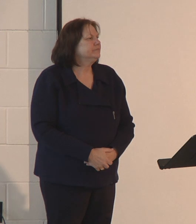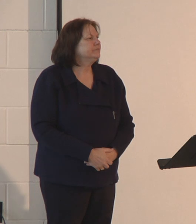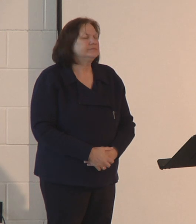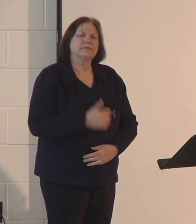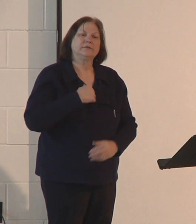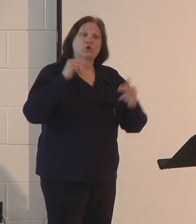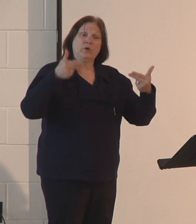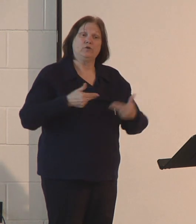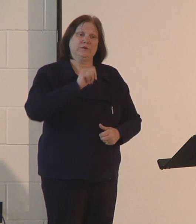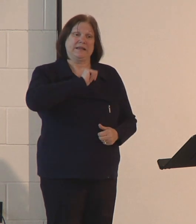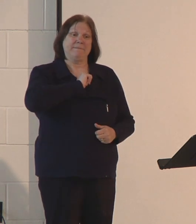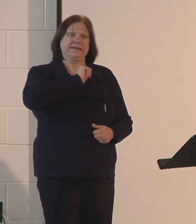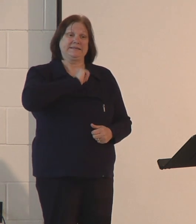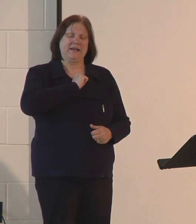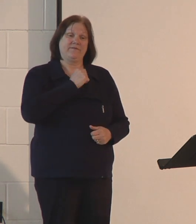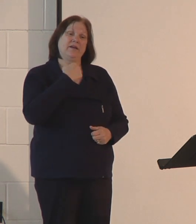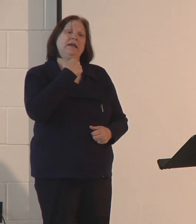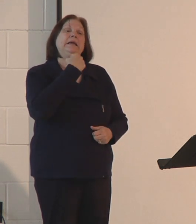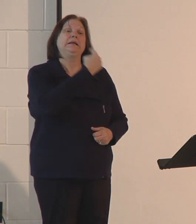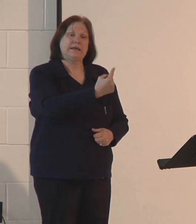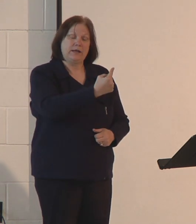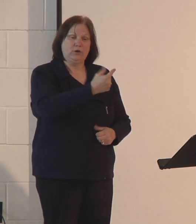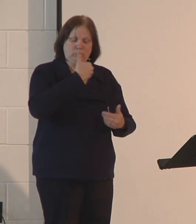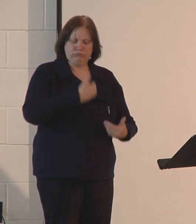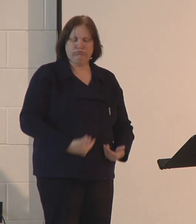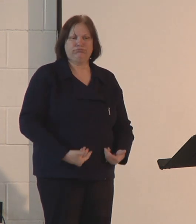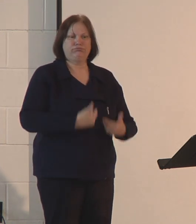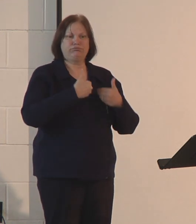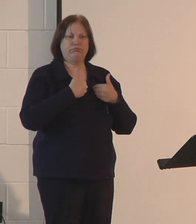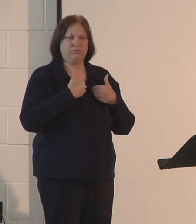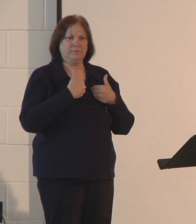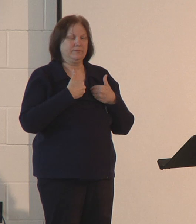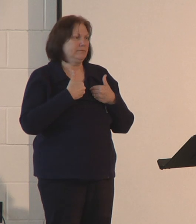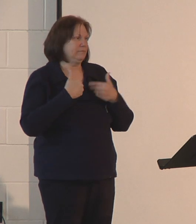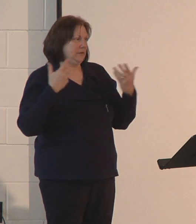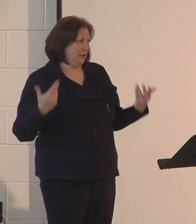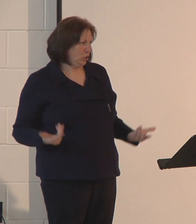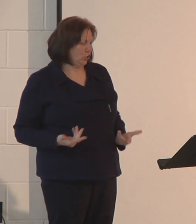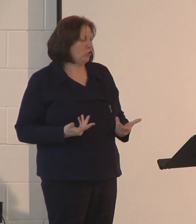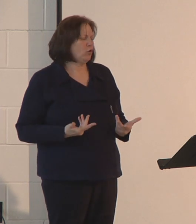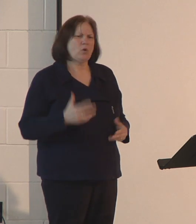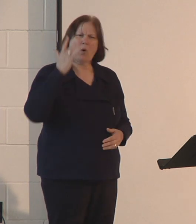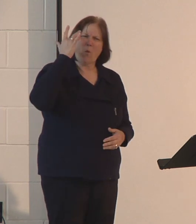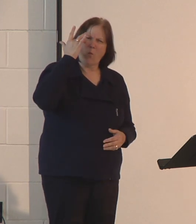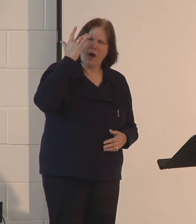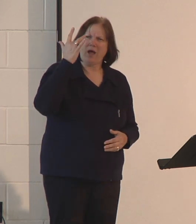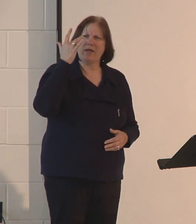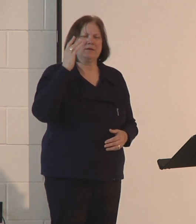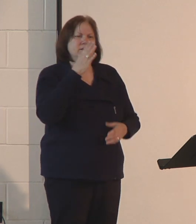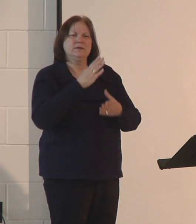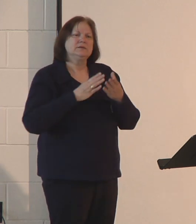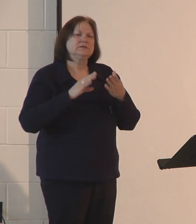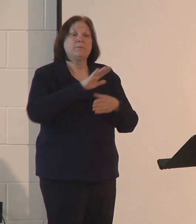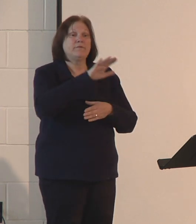I'm going to introduce myself and tell you a little bit about me and why I'm up here and why some of